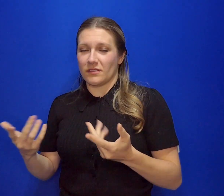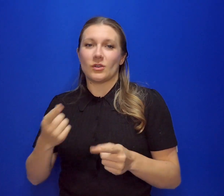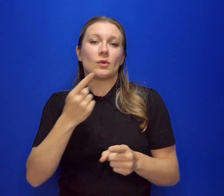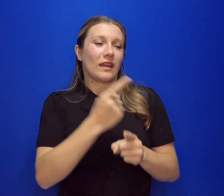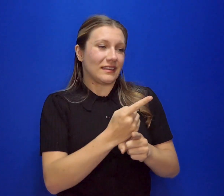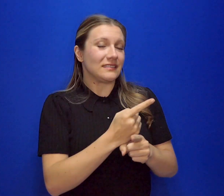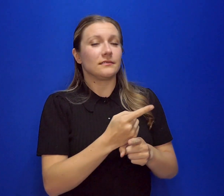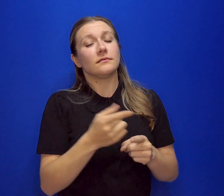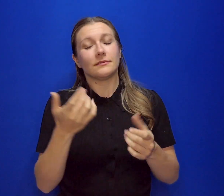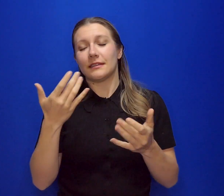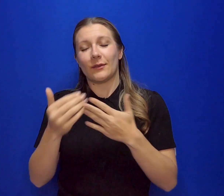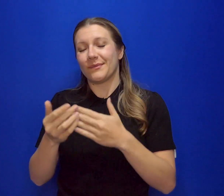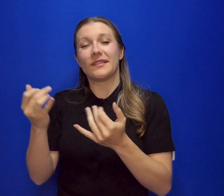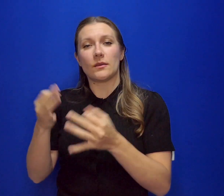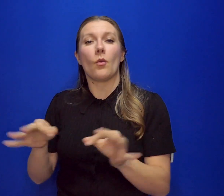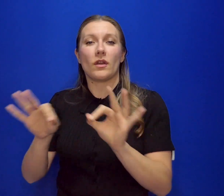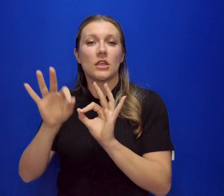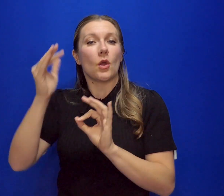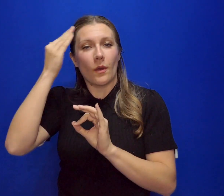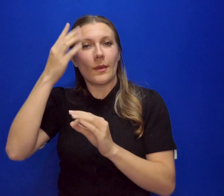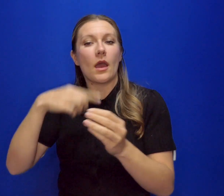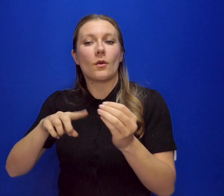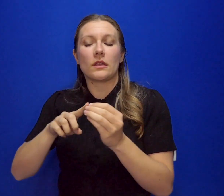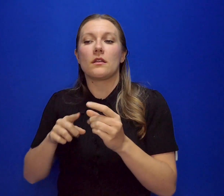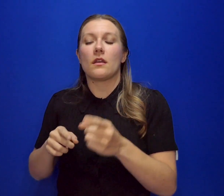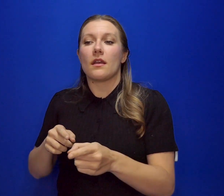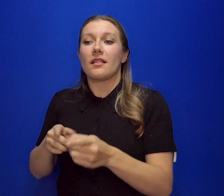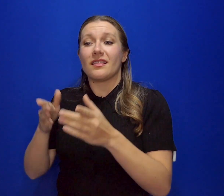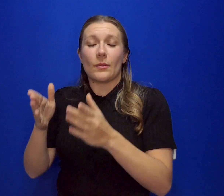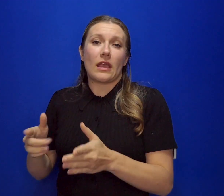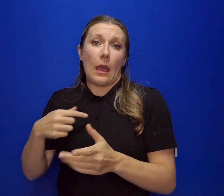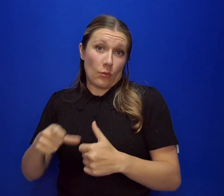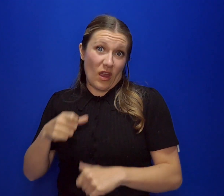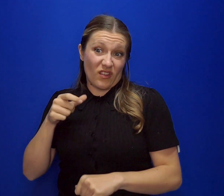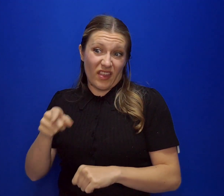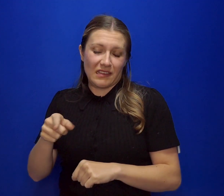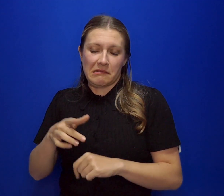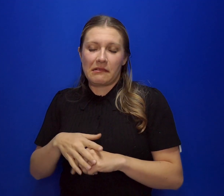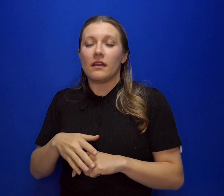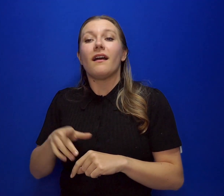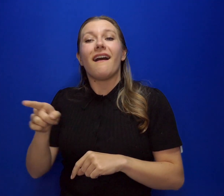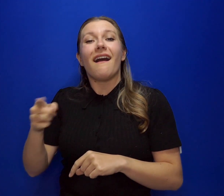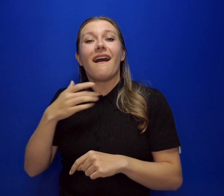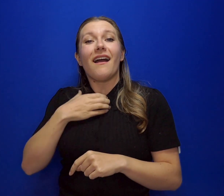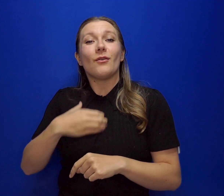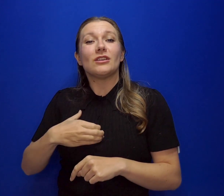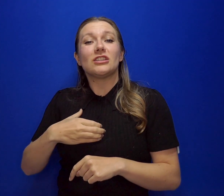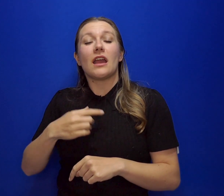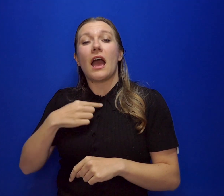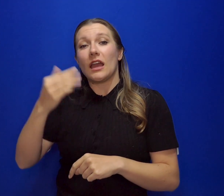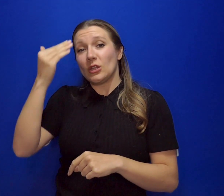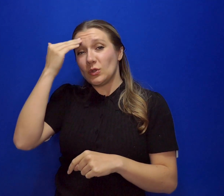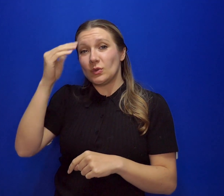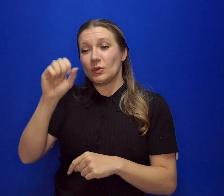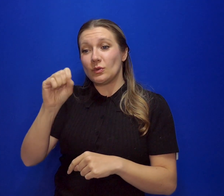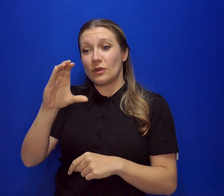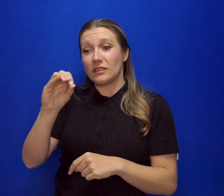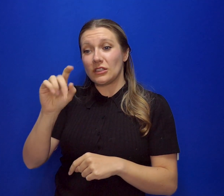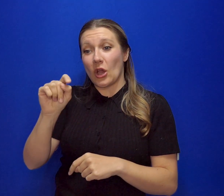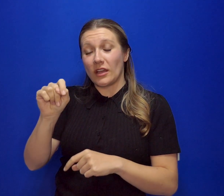it's important. This person says, and I'm proud of this. I wish I would have known what Scott says, that trust